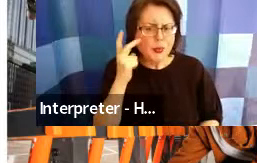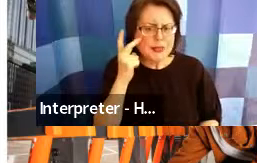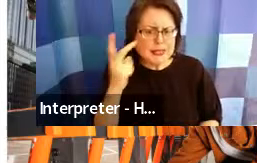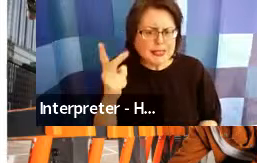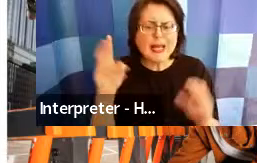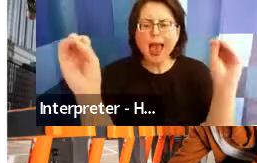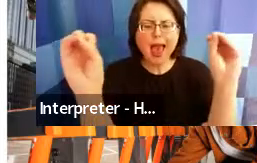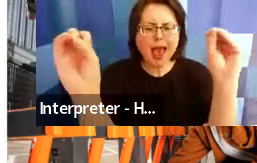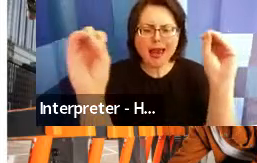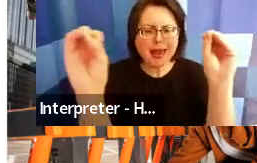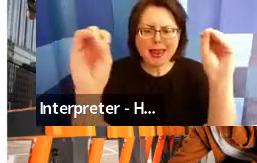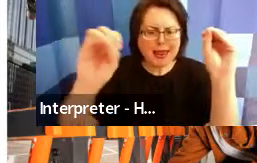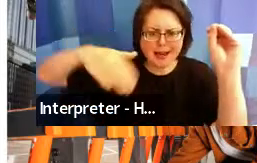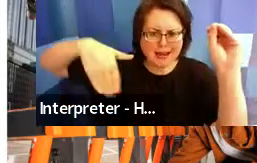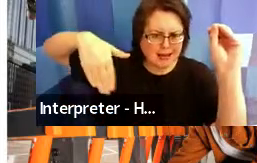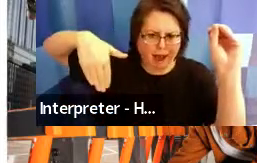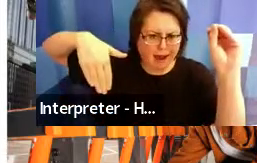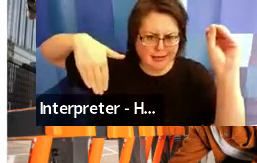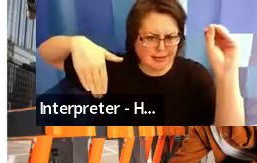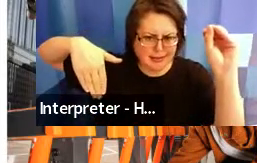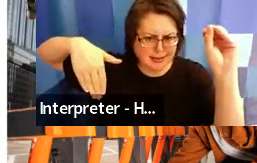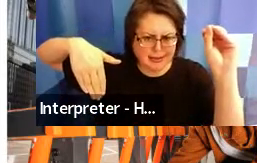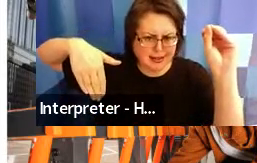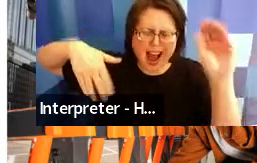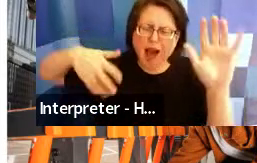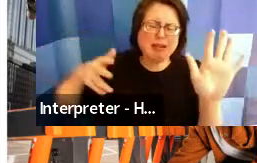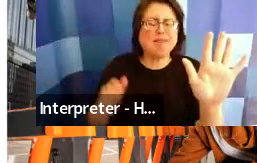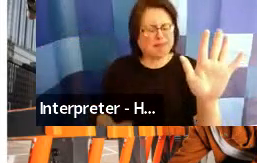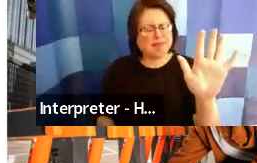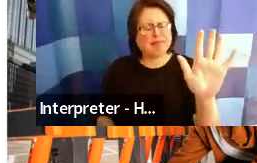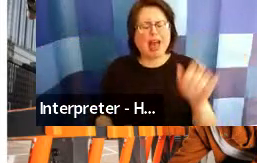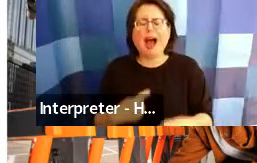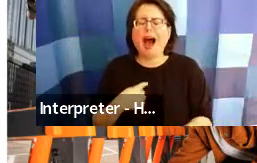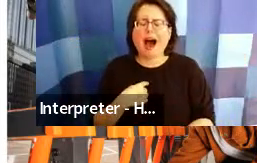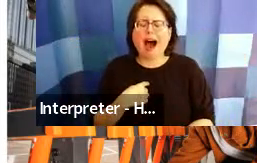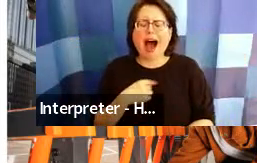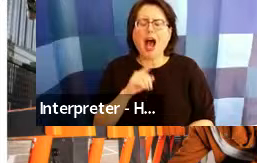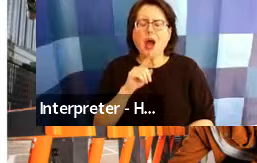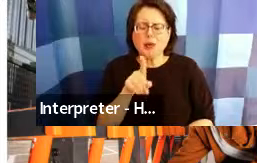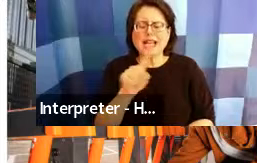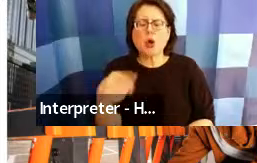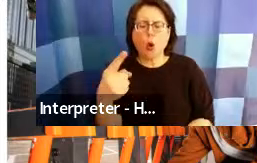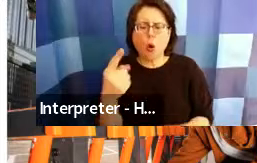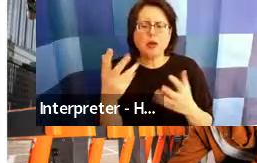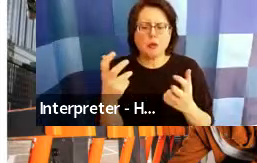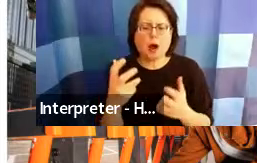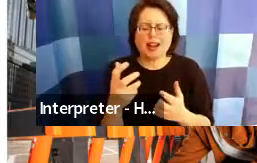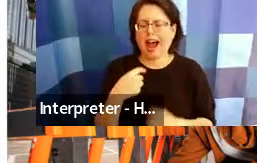yet. And so I really don't want to hear the stuff that